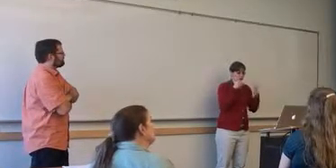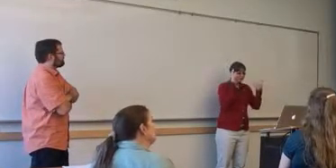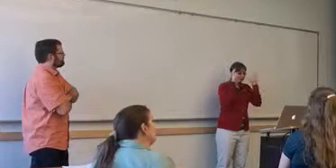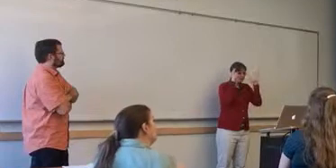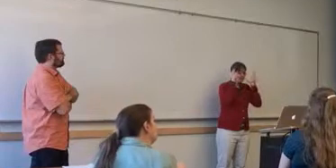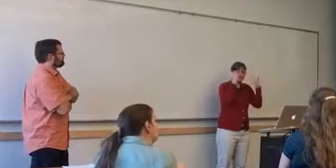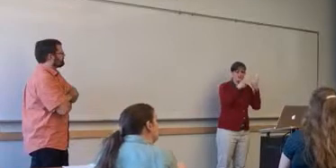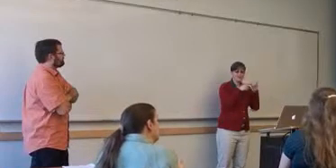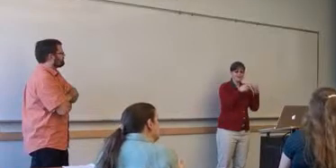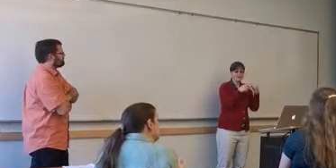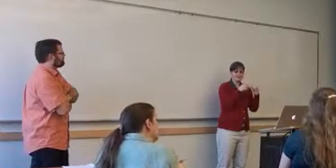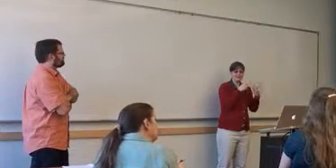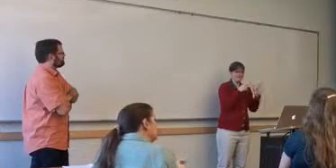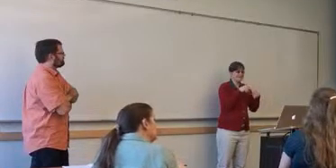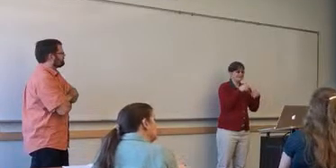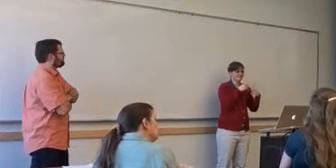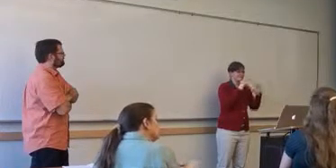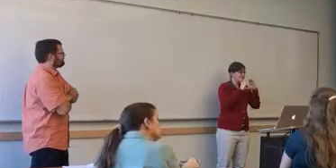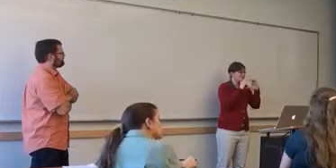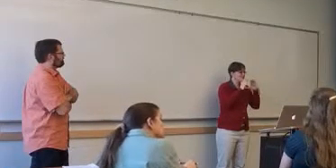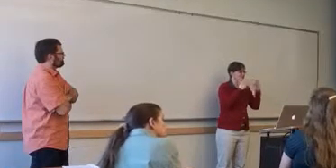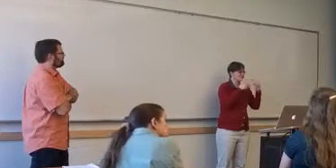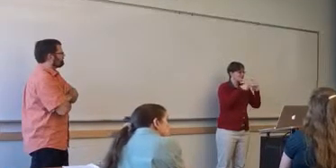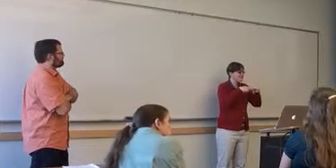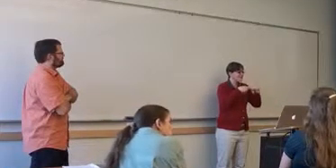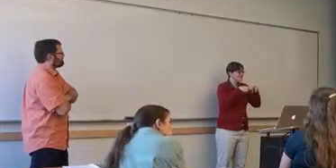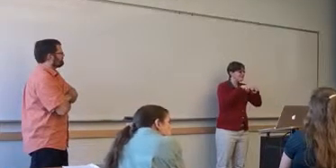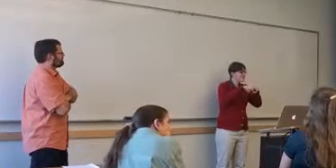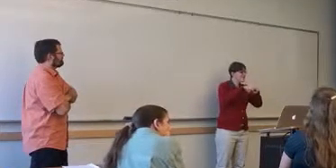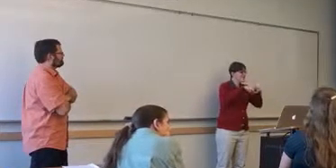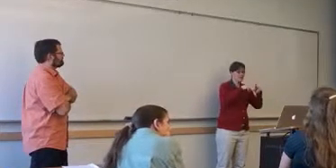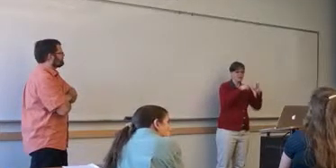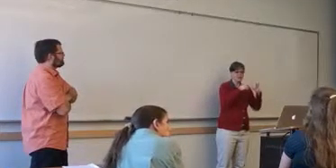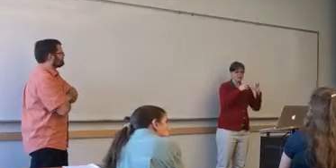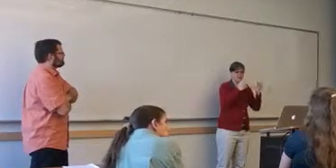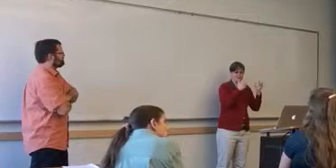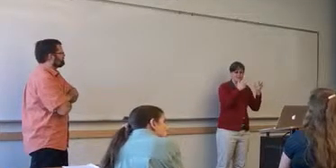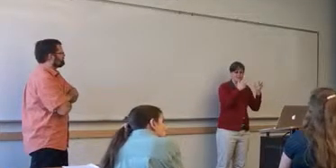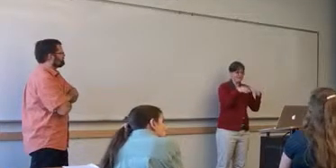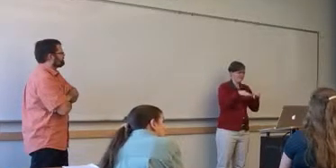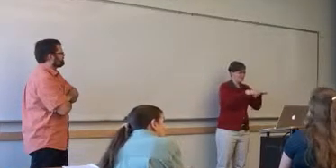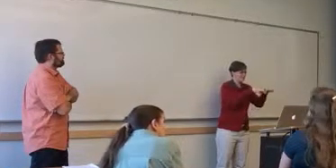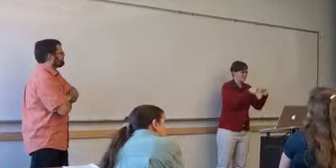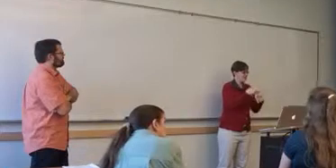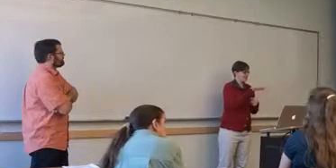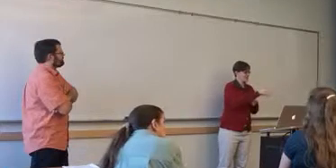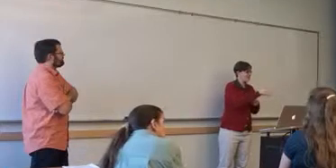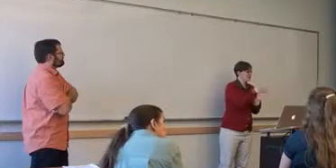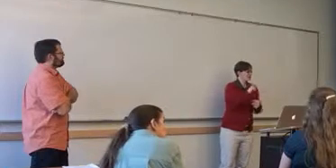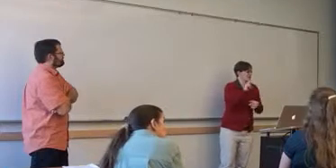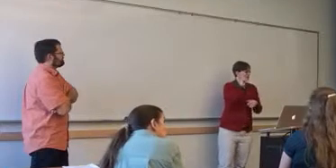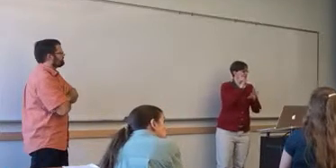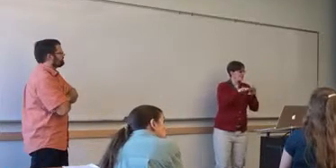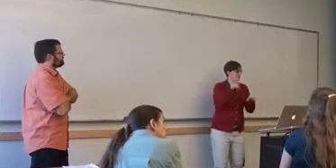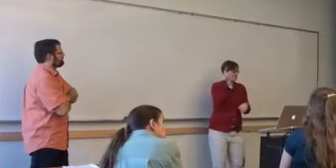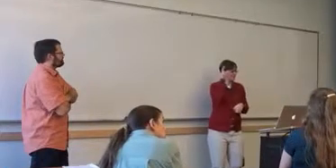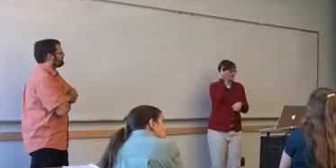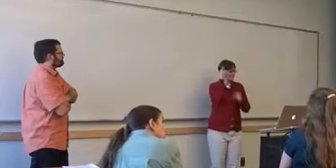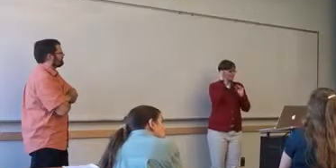And I mean, here, children, they start picking up language and vocabulary and linguistics and everything from birth.